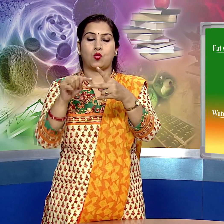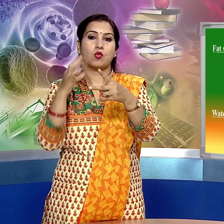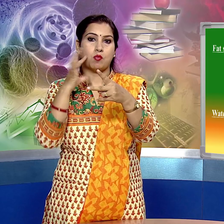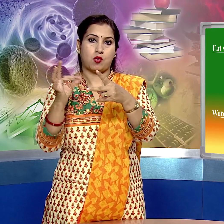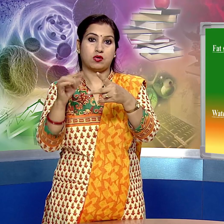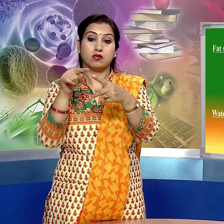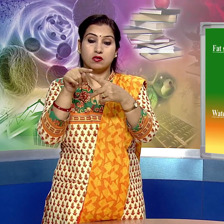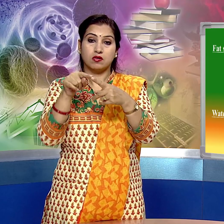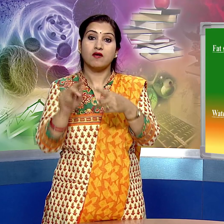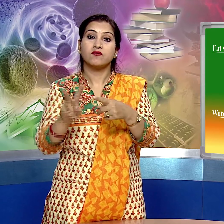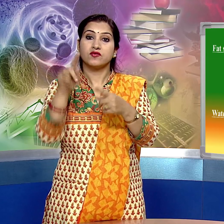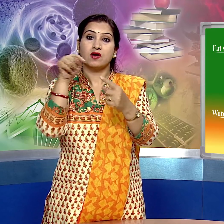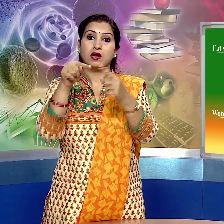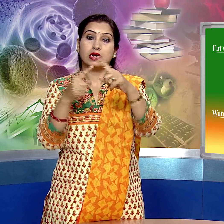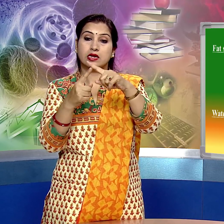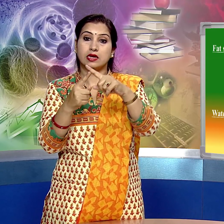categories. Vitamin B complex.